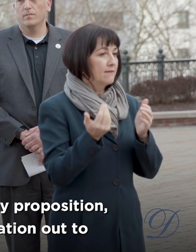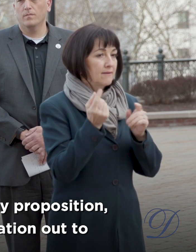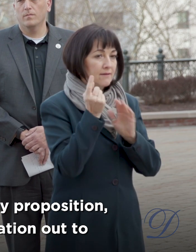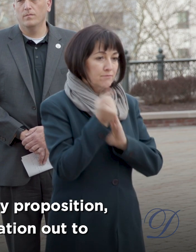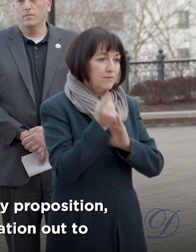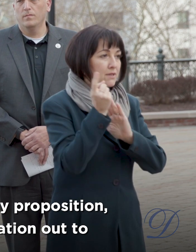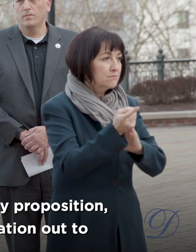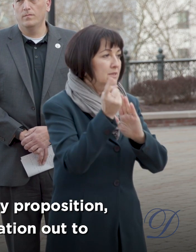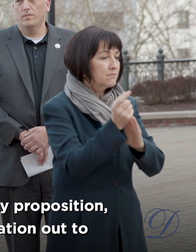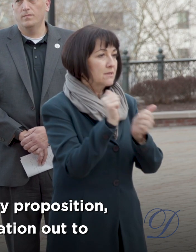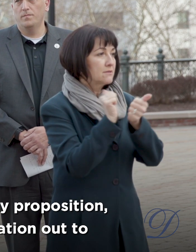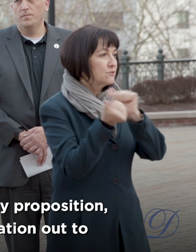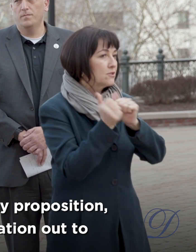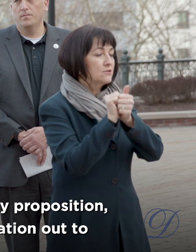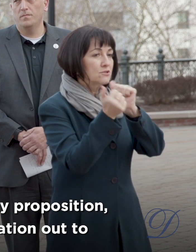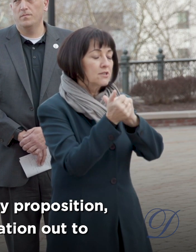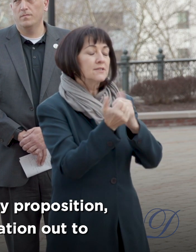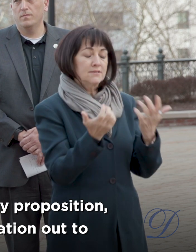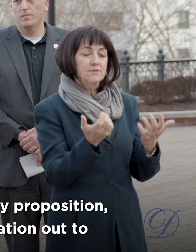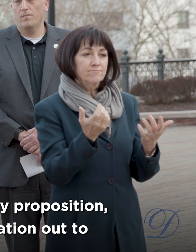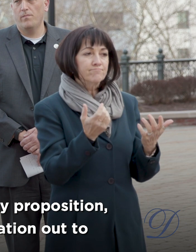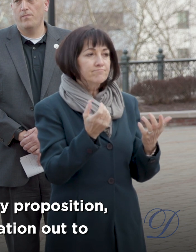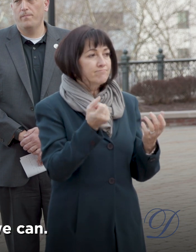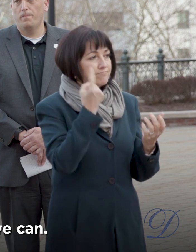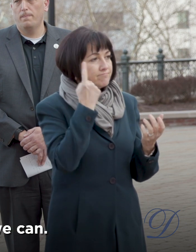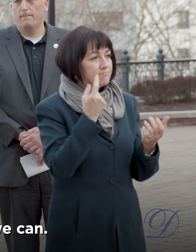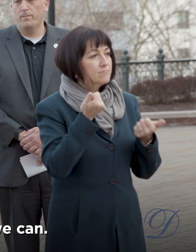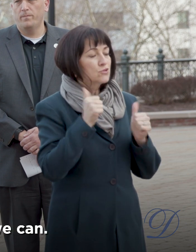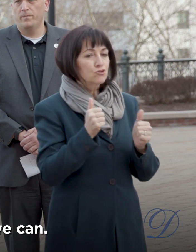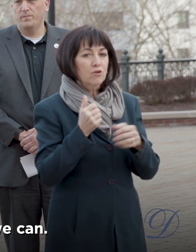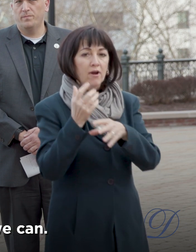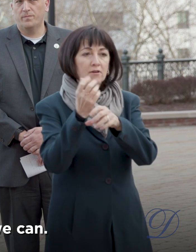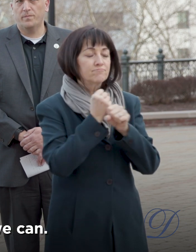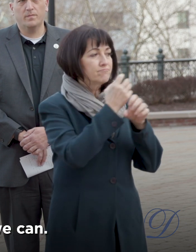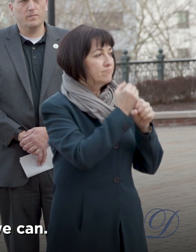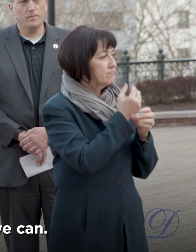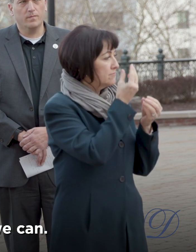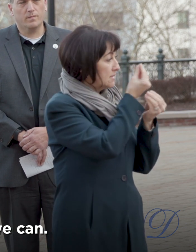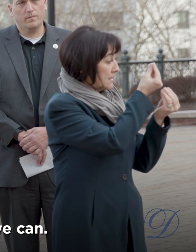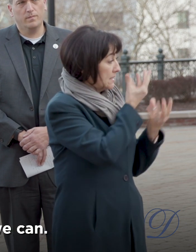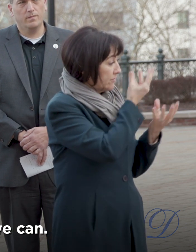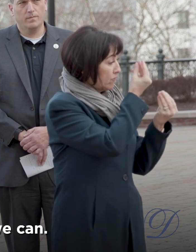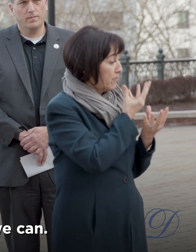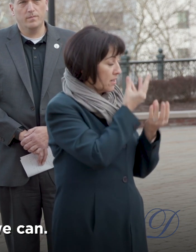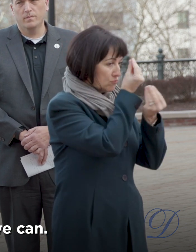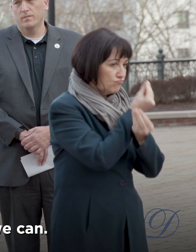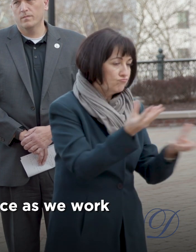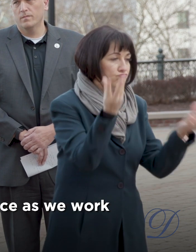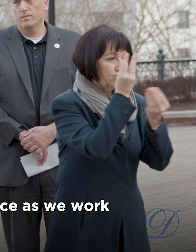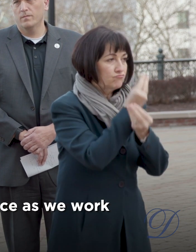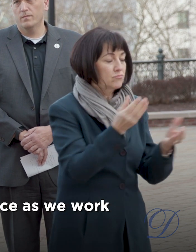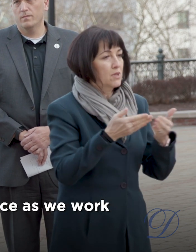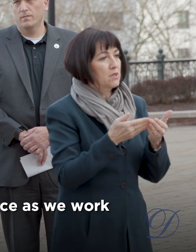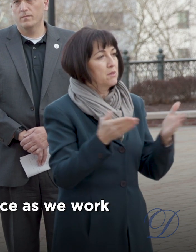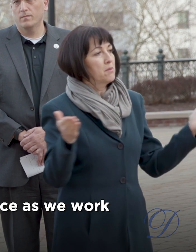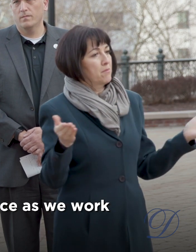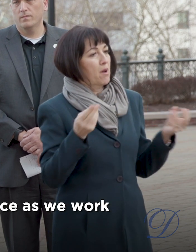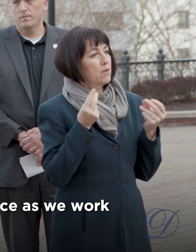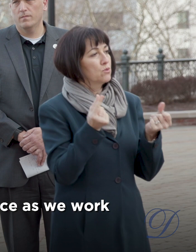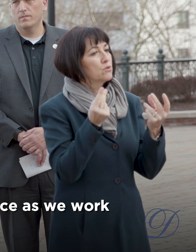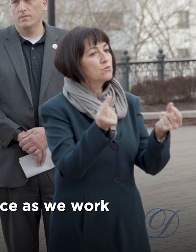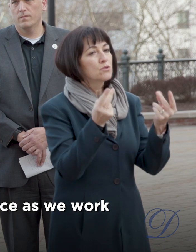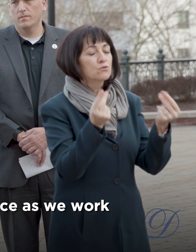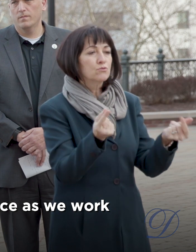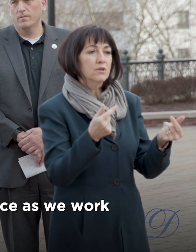day-to-day proposition. And we're trying to get information out to the public as quickly as we can. And we appreciate